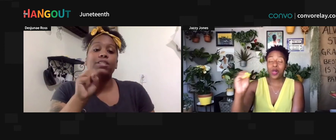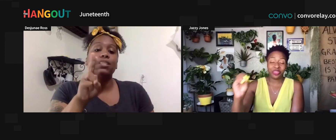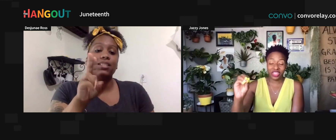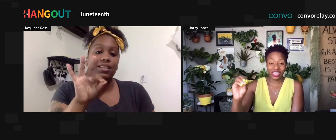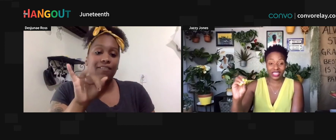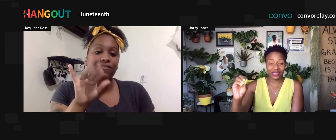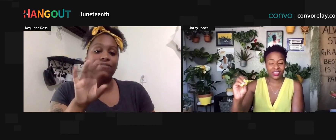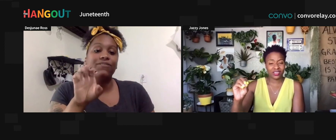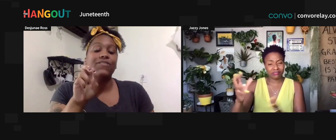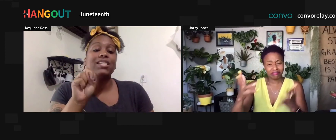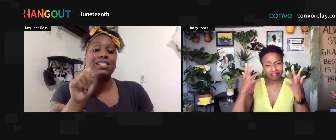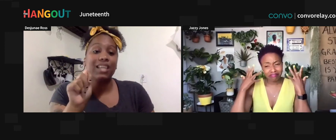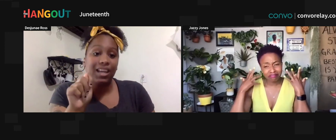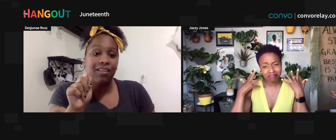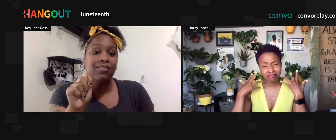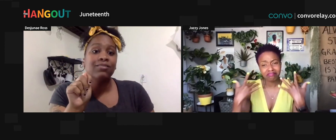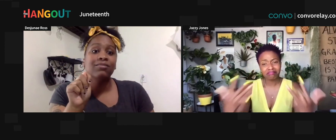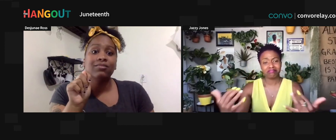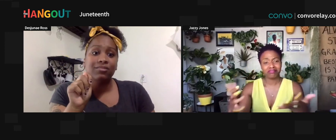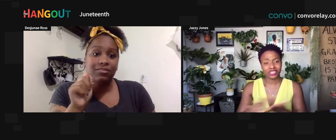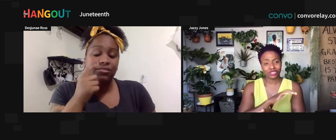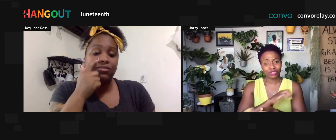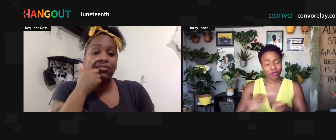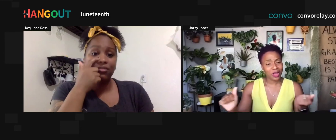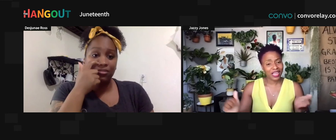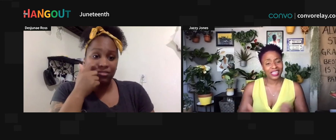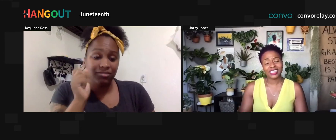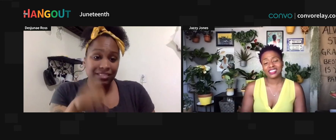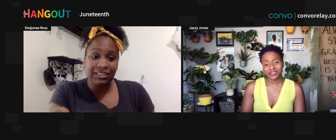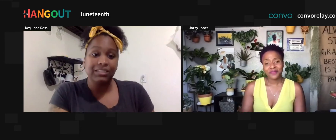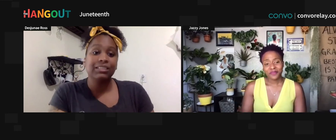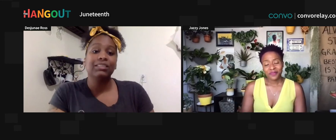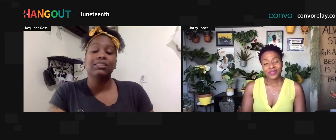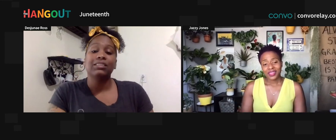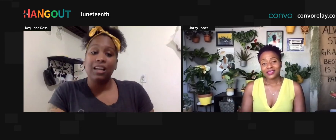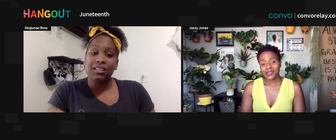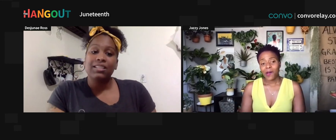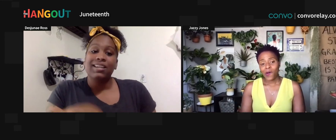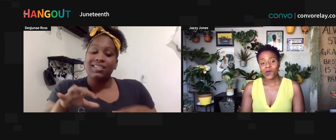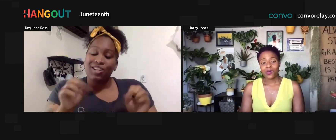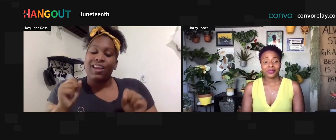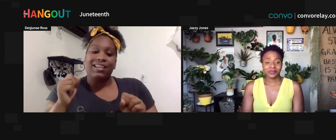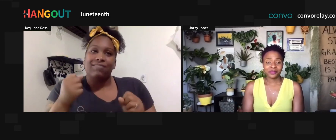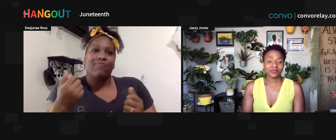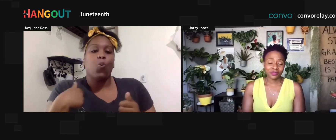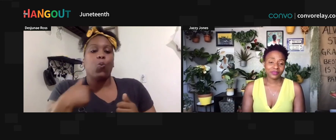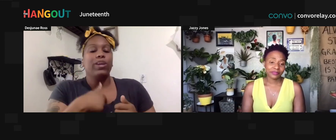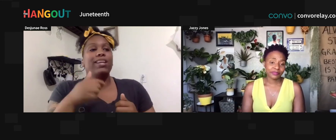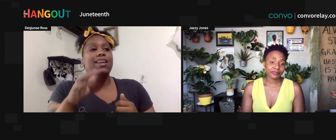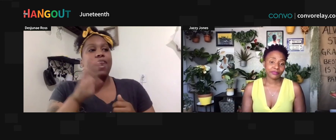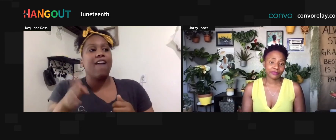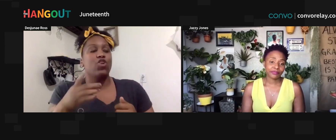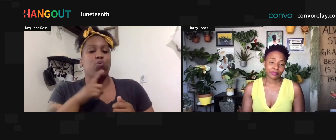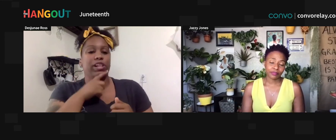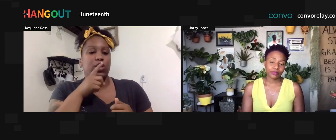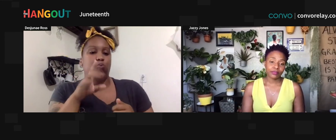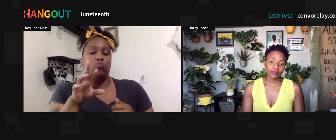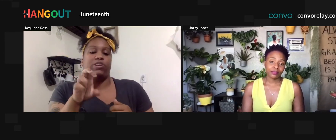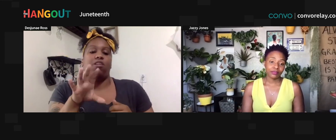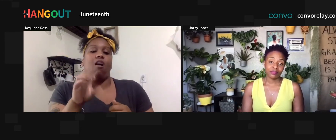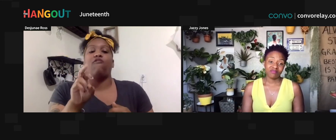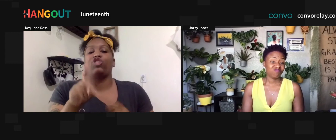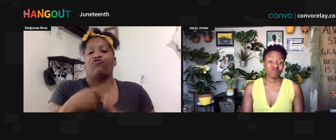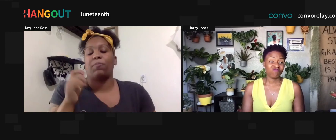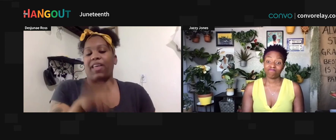Black Wall Street, where Black people lived in luxury, and it was completely decimated. Yes,